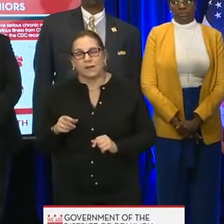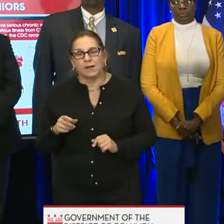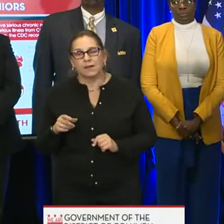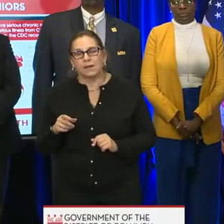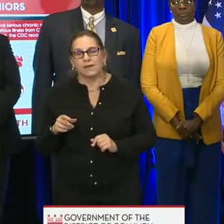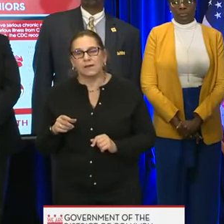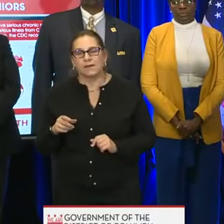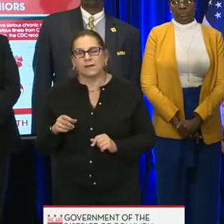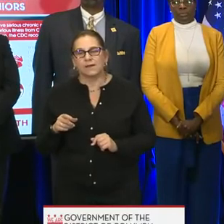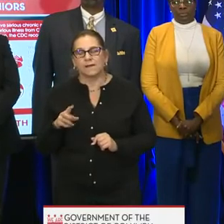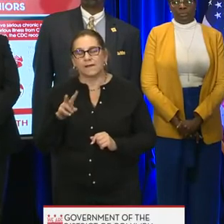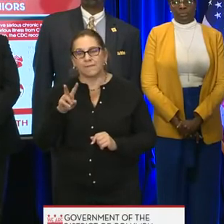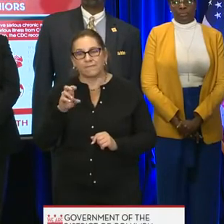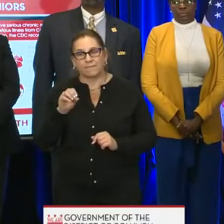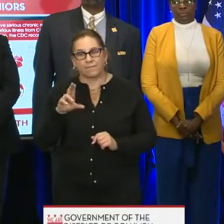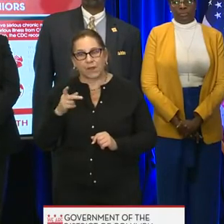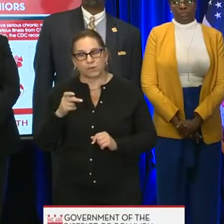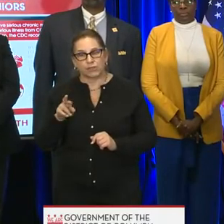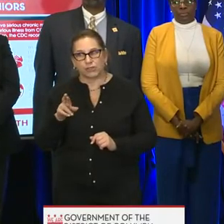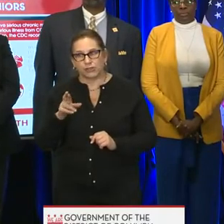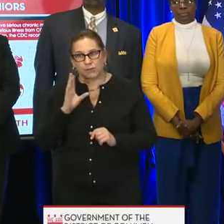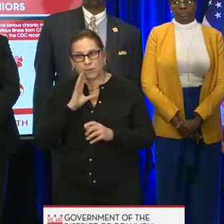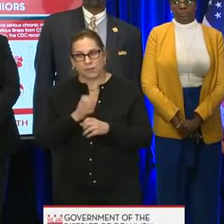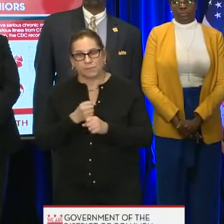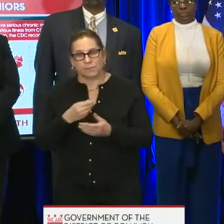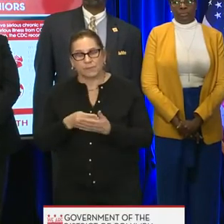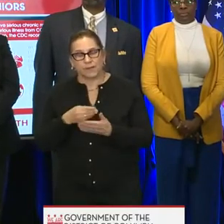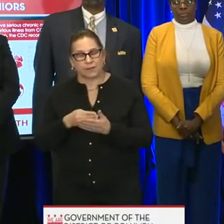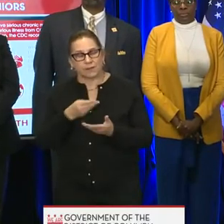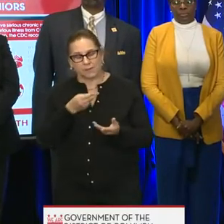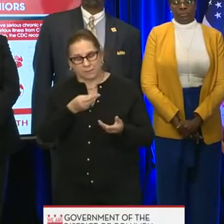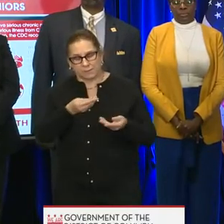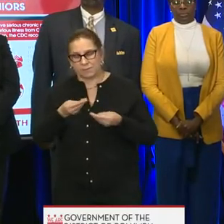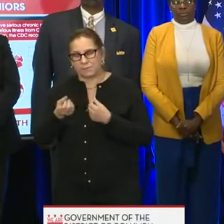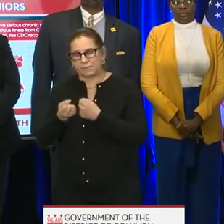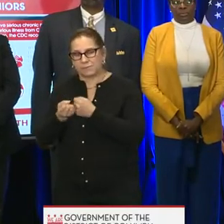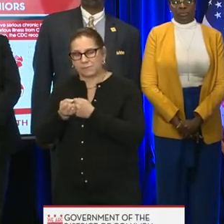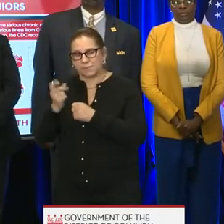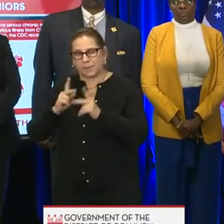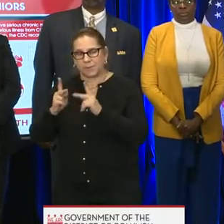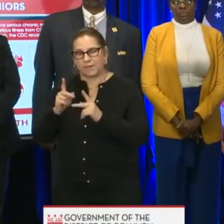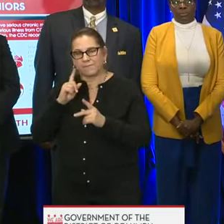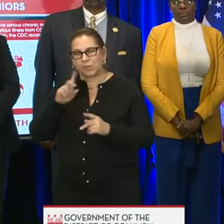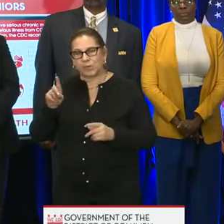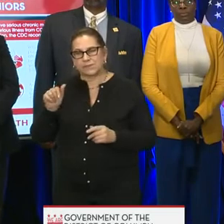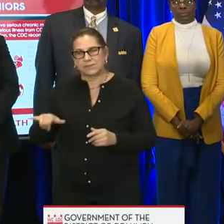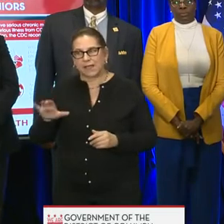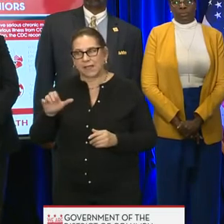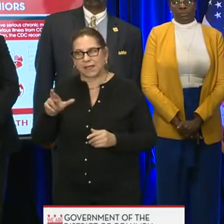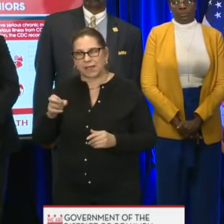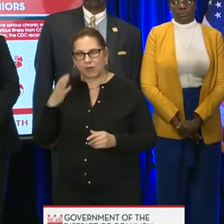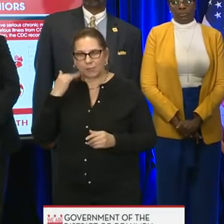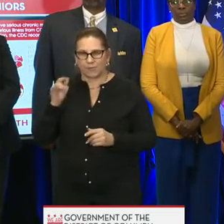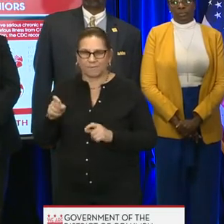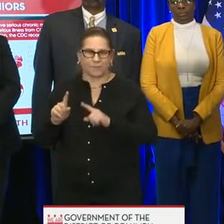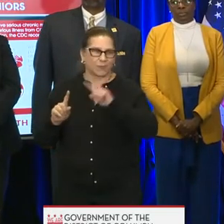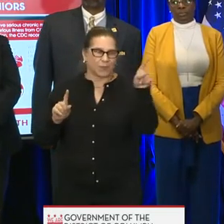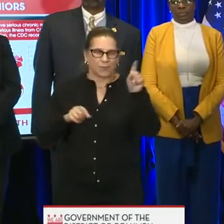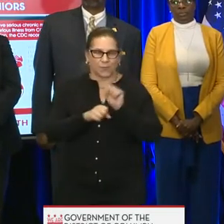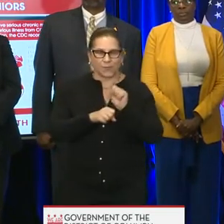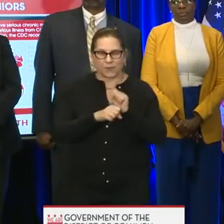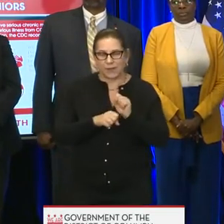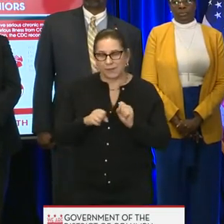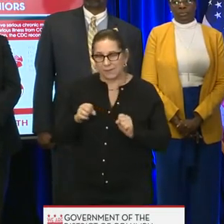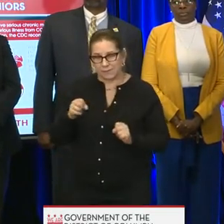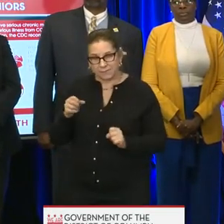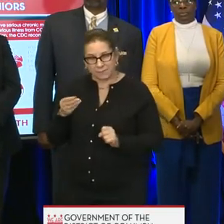continue to pay for daycares, and daycares that are receiving subsidies, will those subsidies continue to trickle in? And would you, if daycares want to